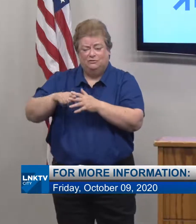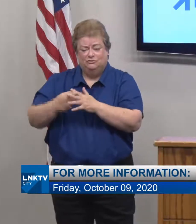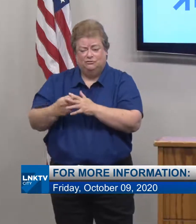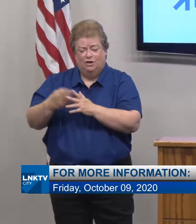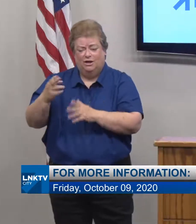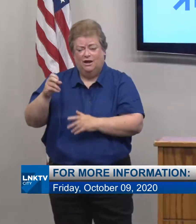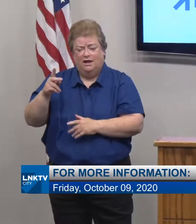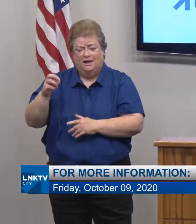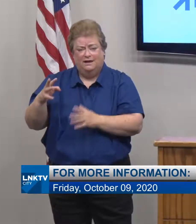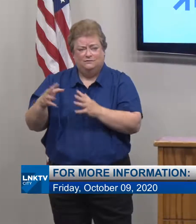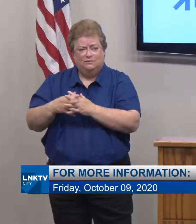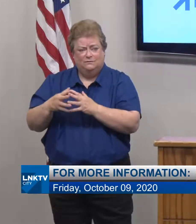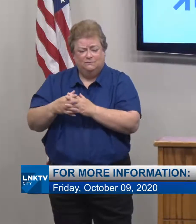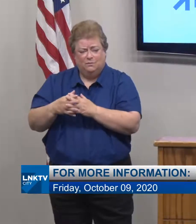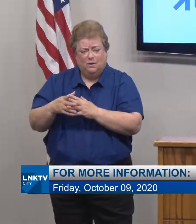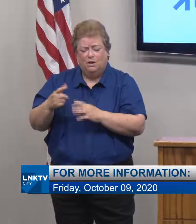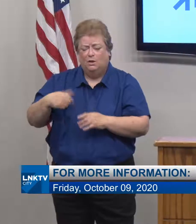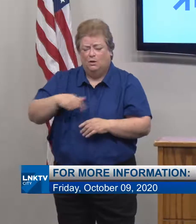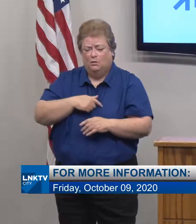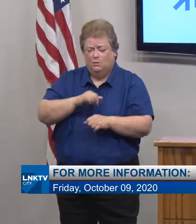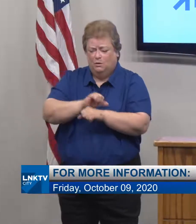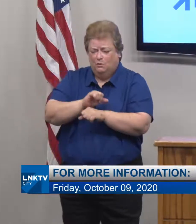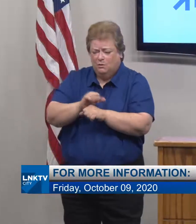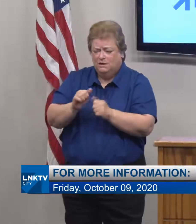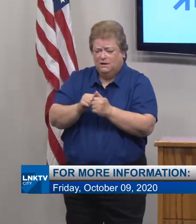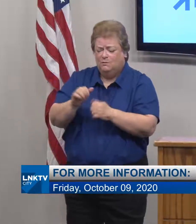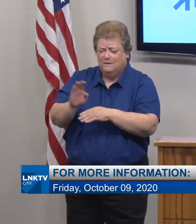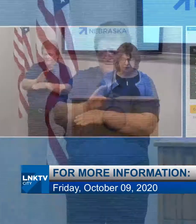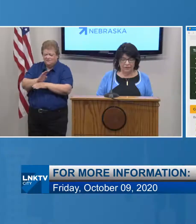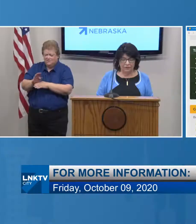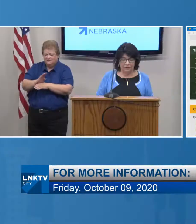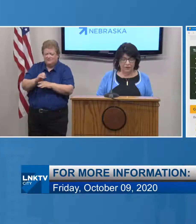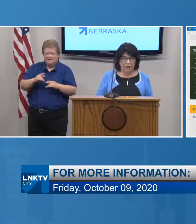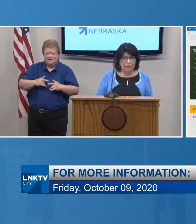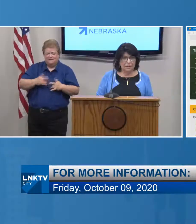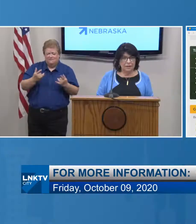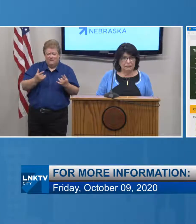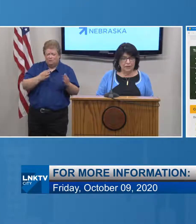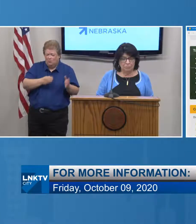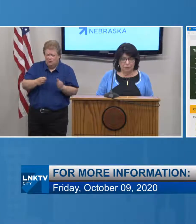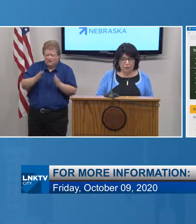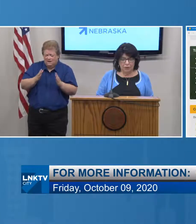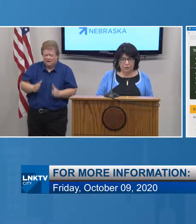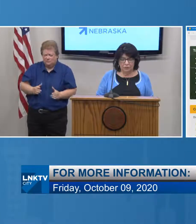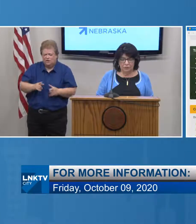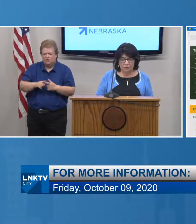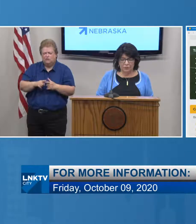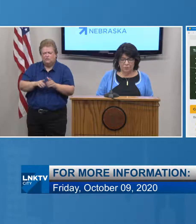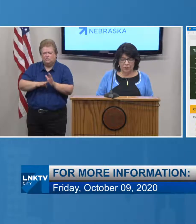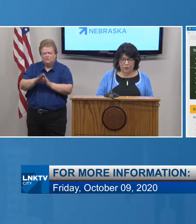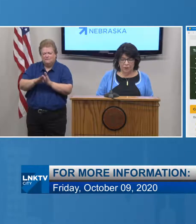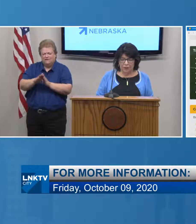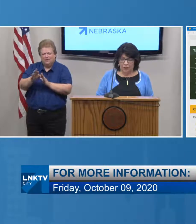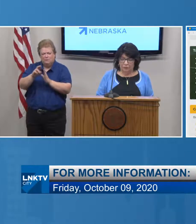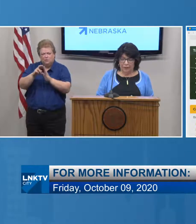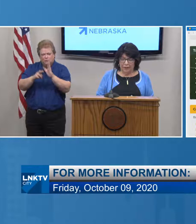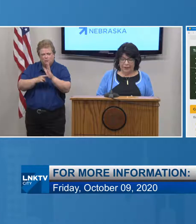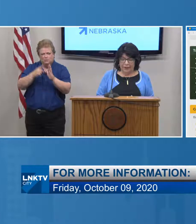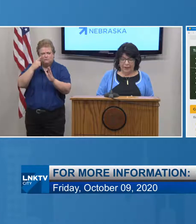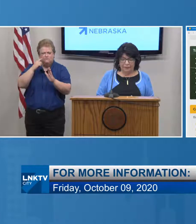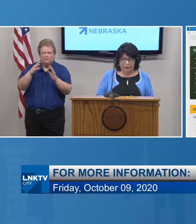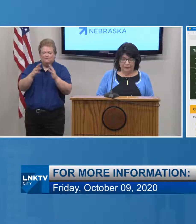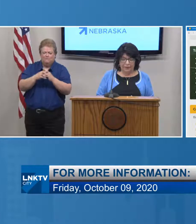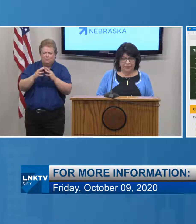other city agencies are working with businesses and event organizers to develop protocols for